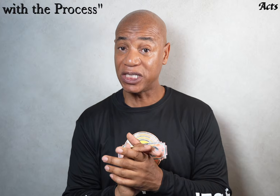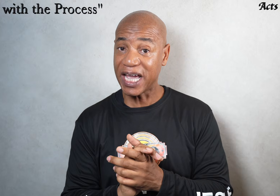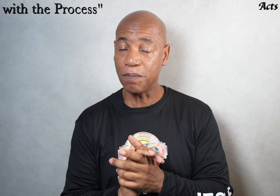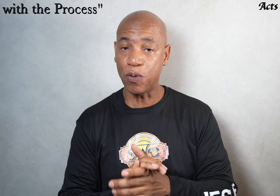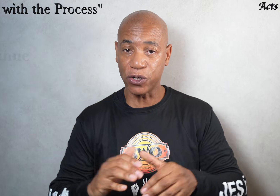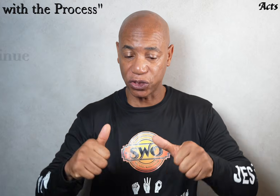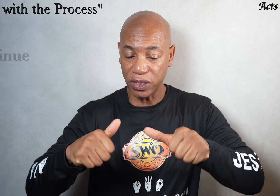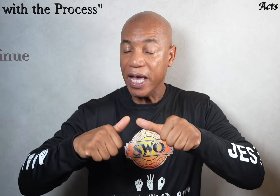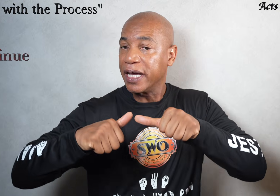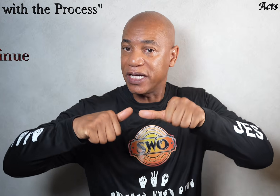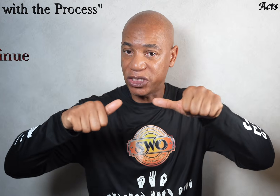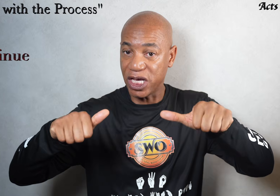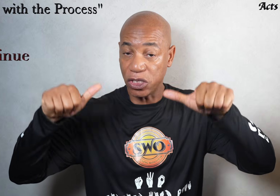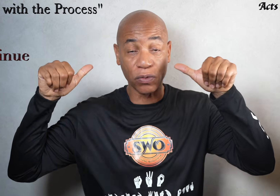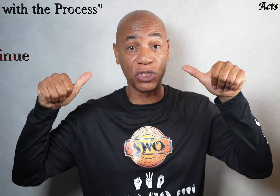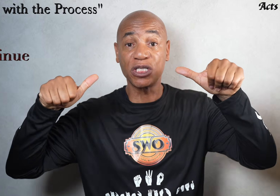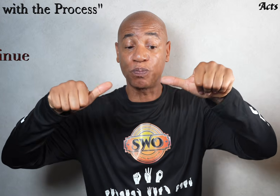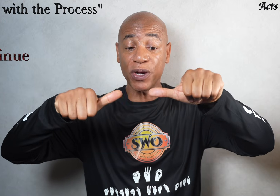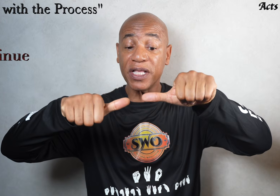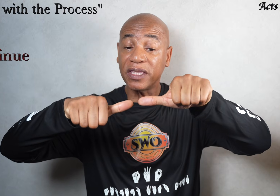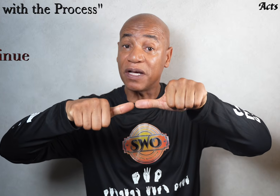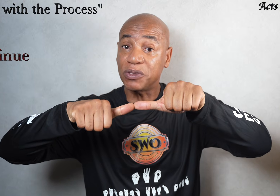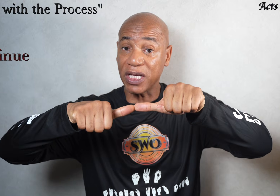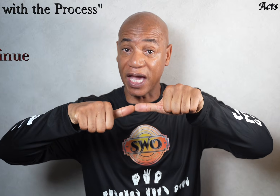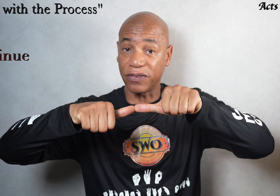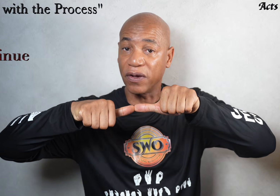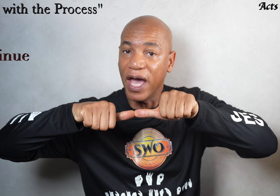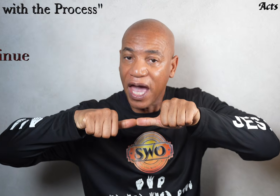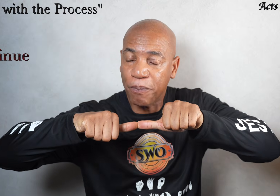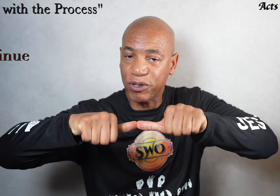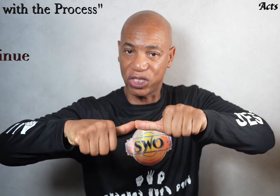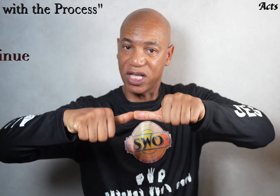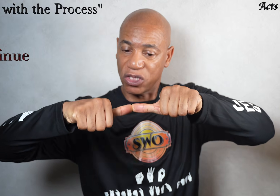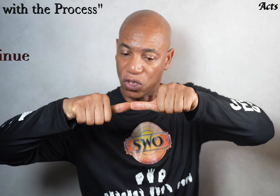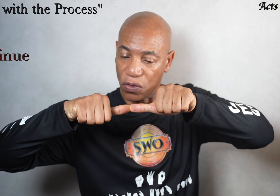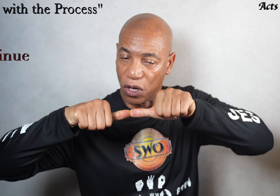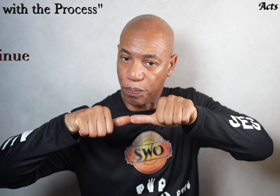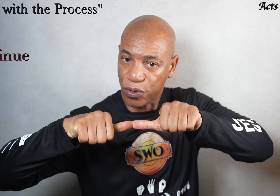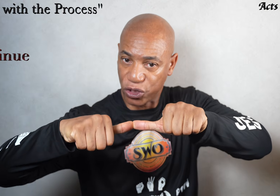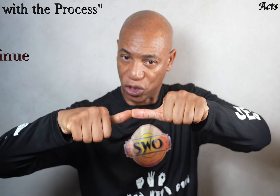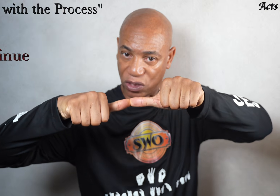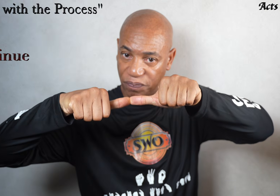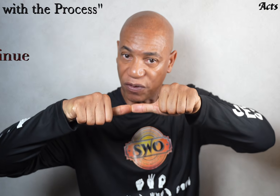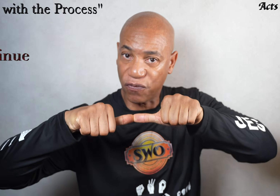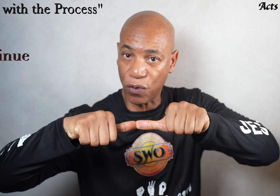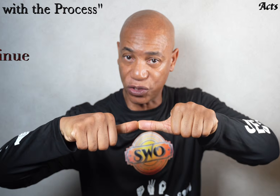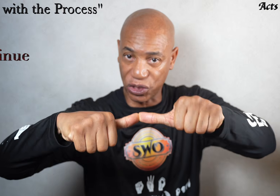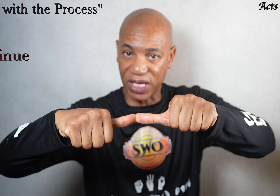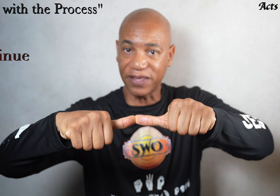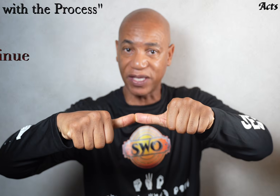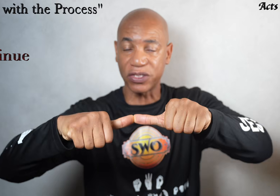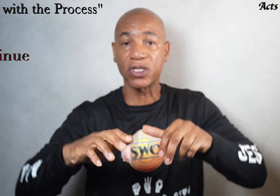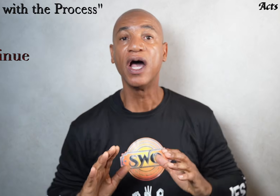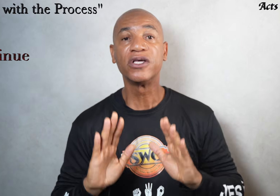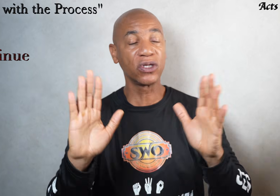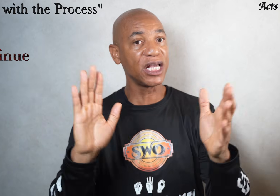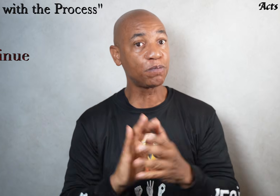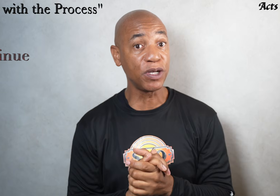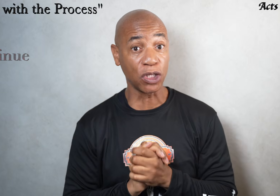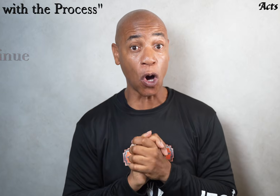second portion, continue. Just bring the thumbs together and pretend as though you're pushing something forward, just like this. So let's put the